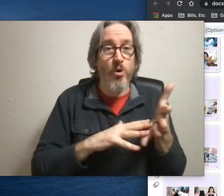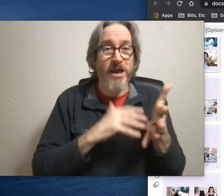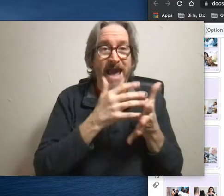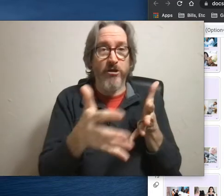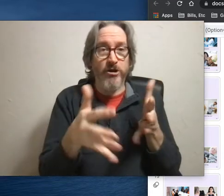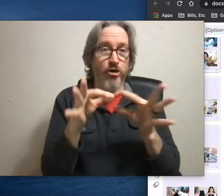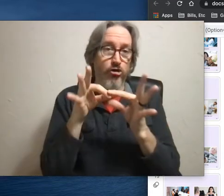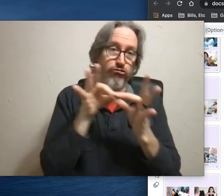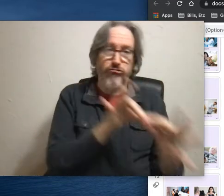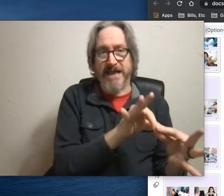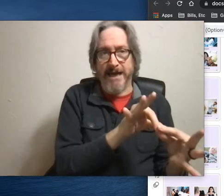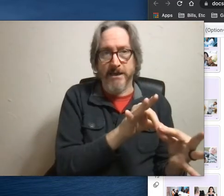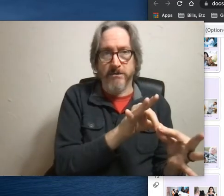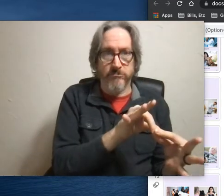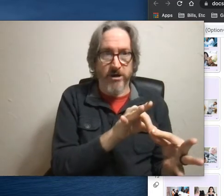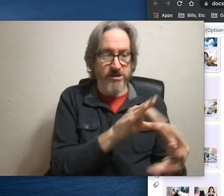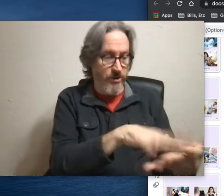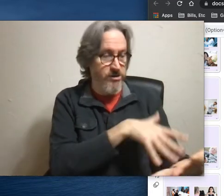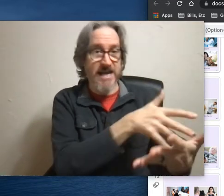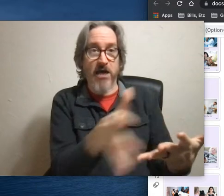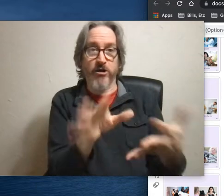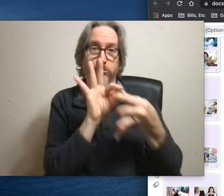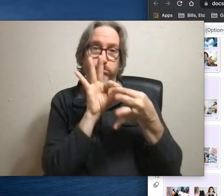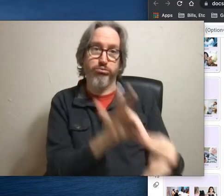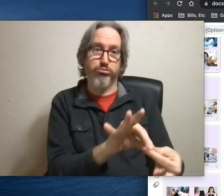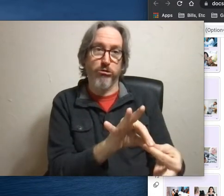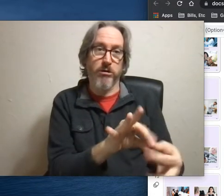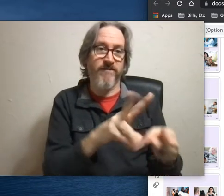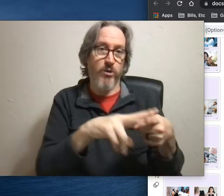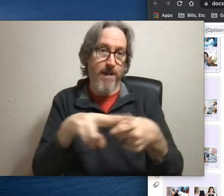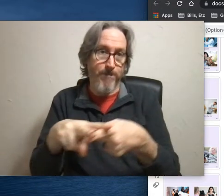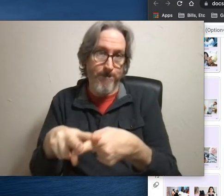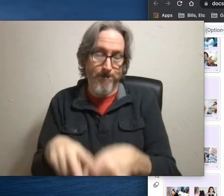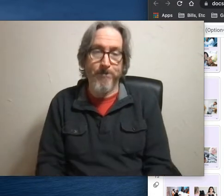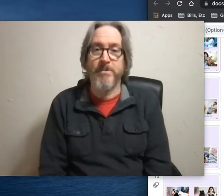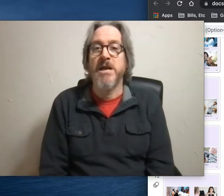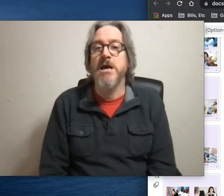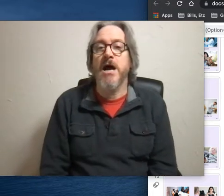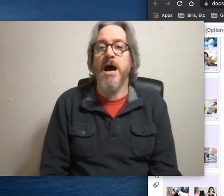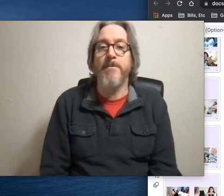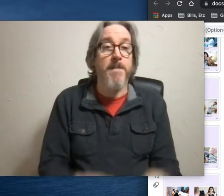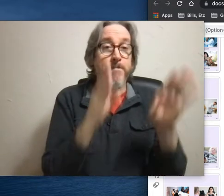So calendar related, right? So here's the calendar, vocab.